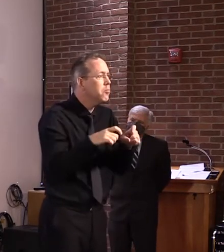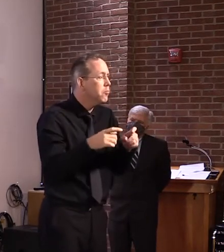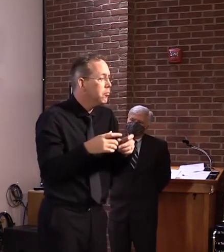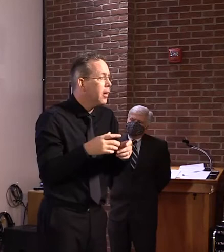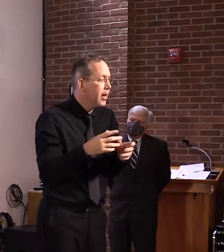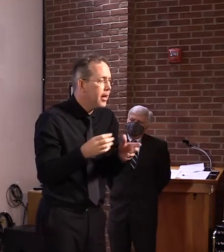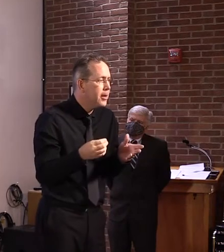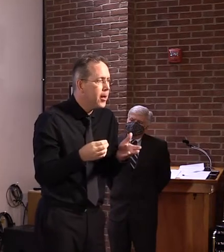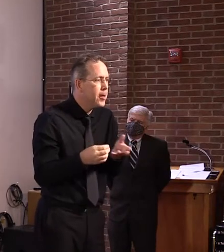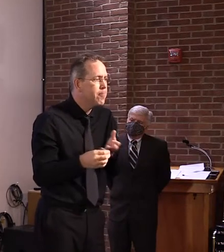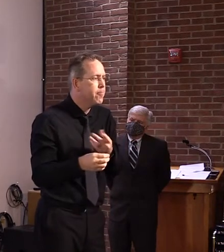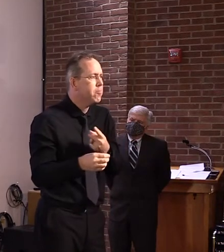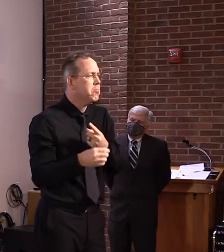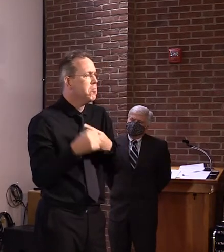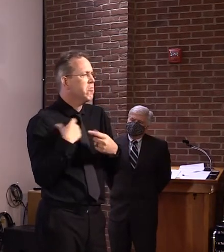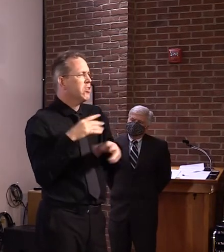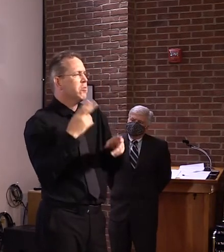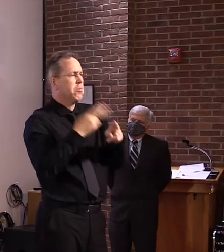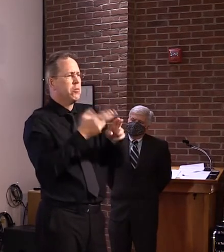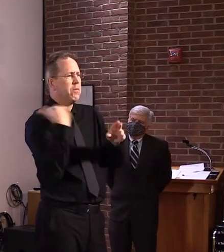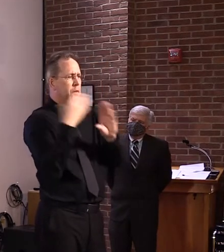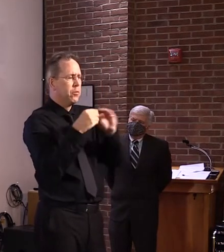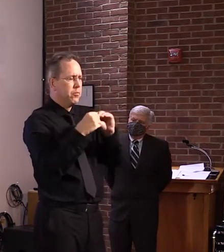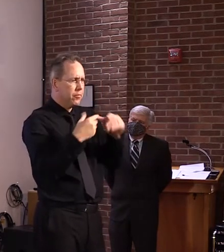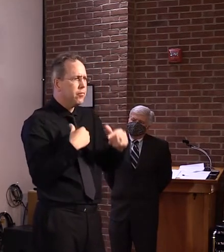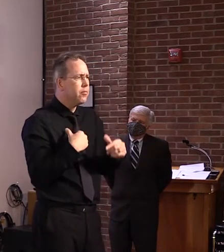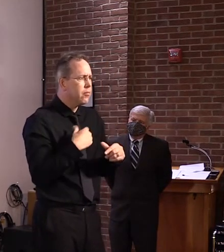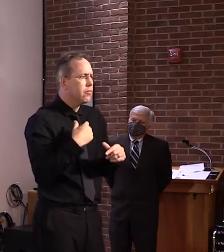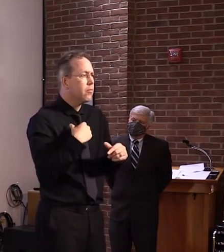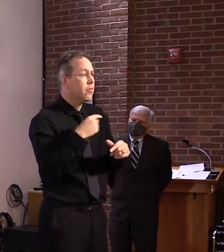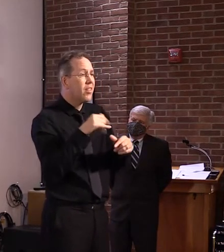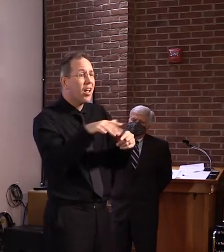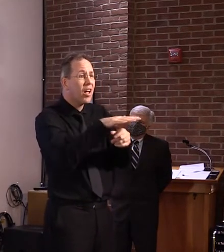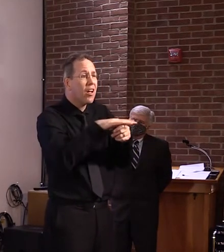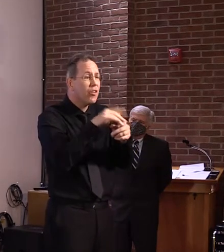And as I mentioned earlier, we did have some community testing as well.